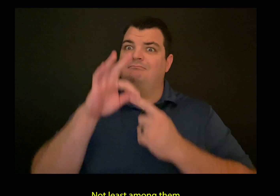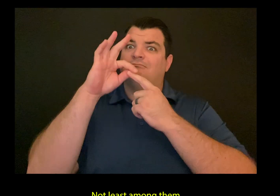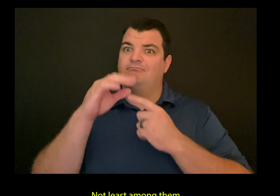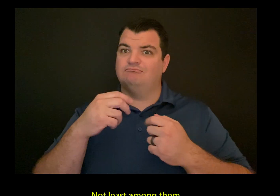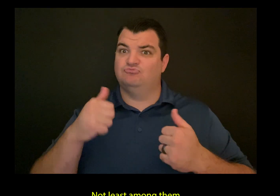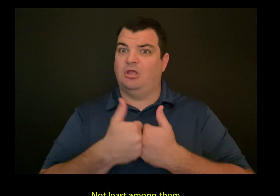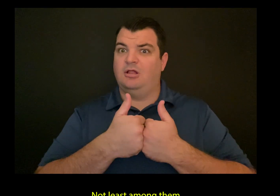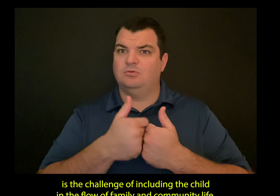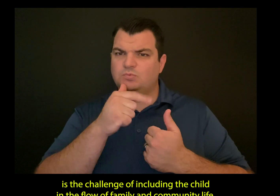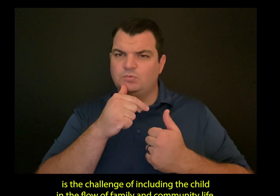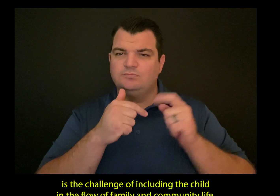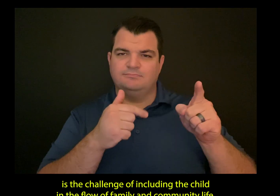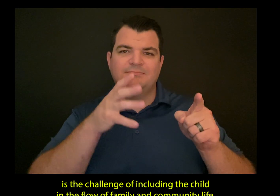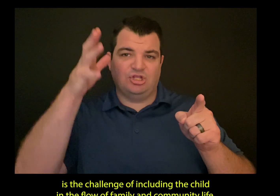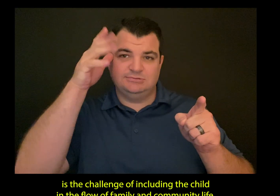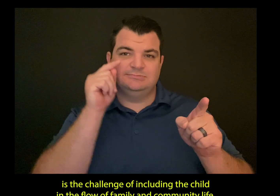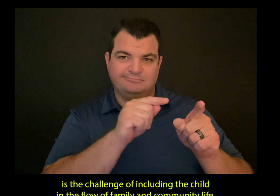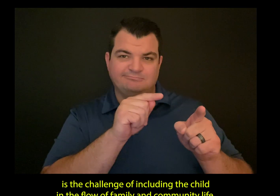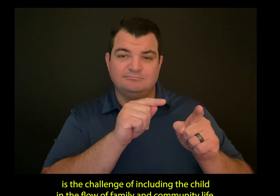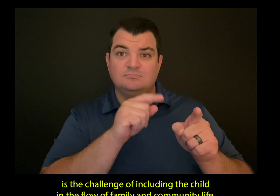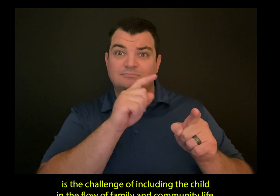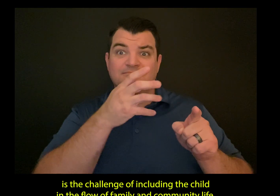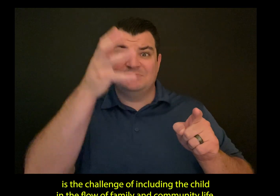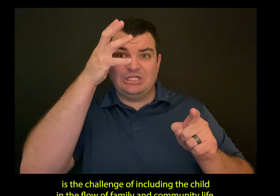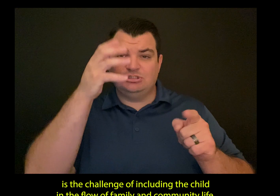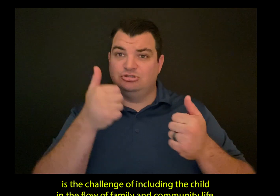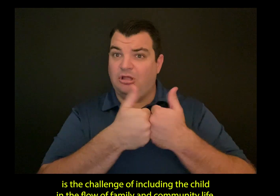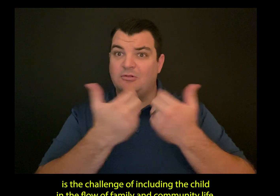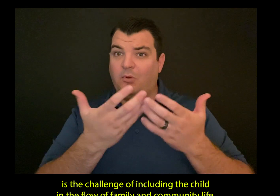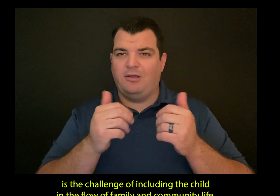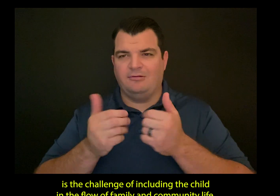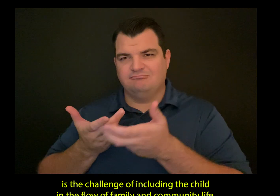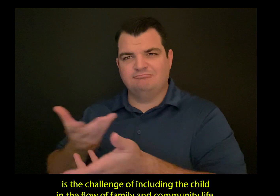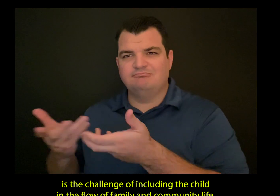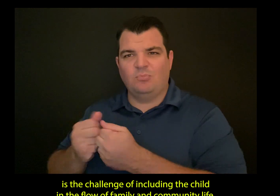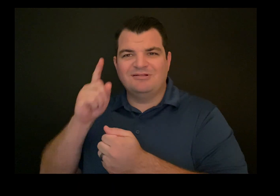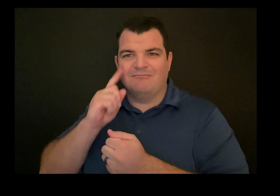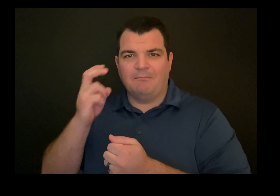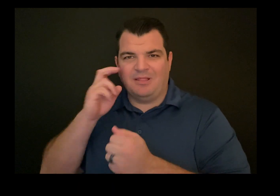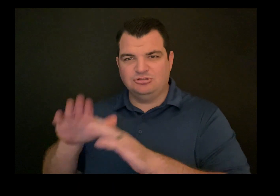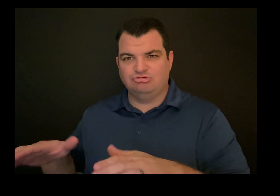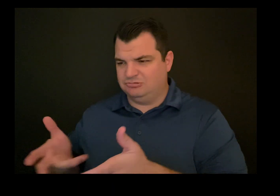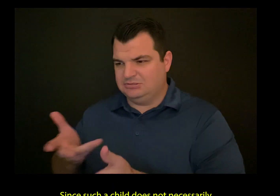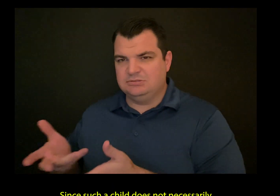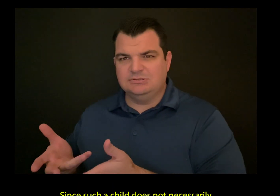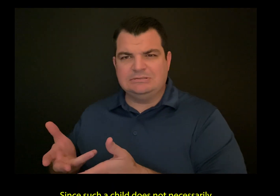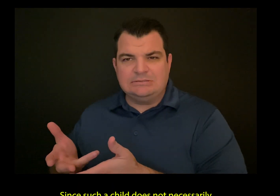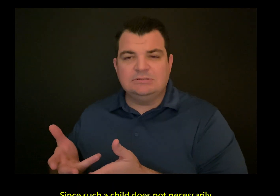Not least among them is the challenge of including the child in the flow of family and community life. Since such a child